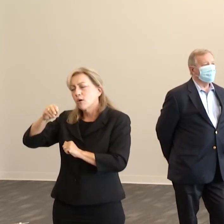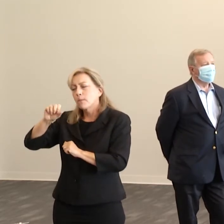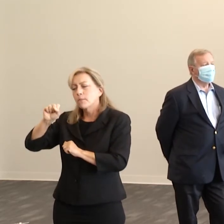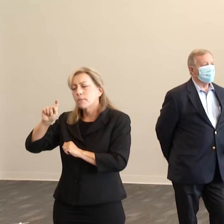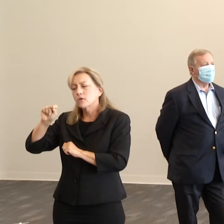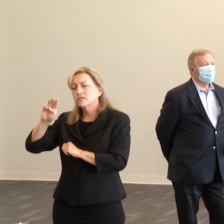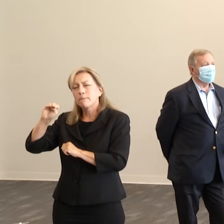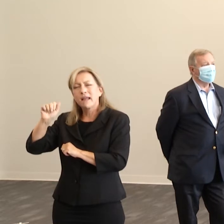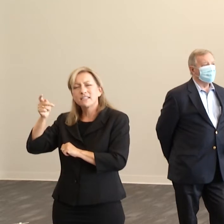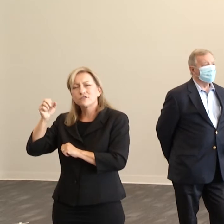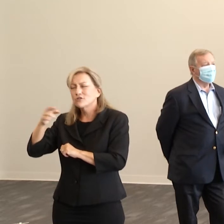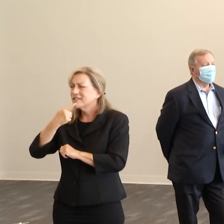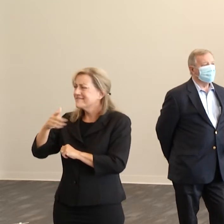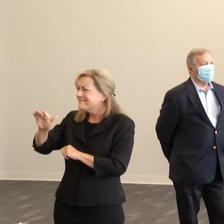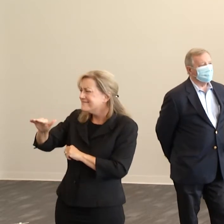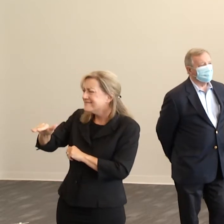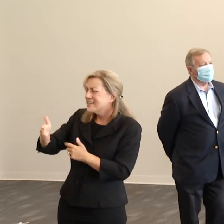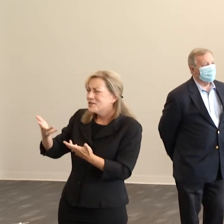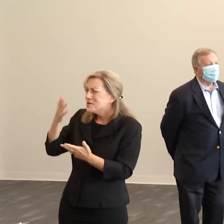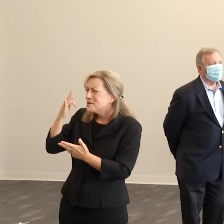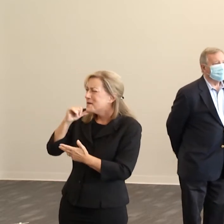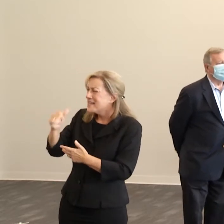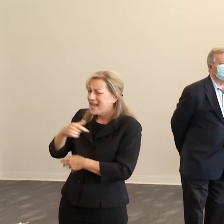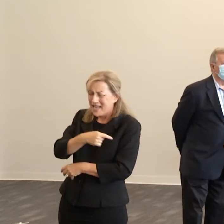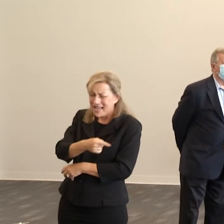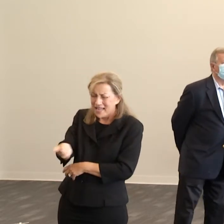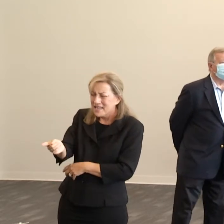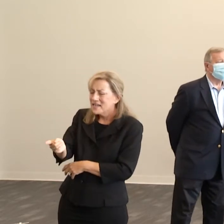blame. Why don't you get your